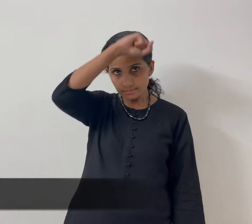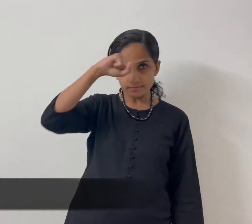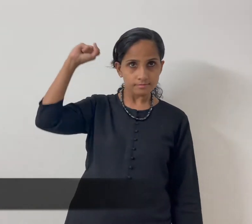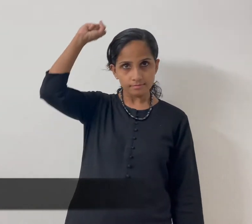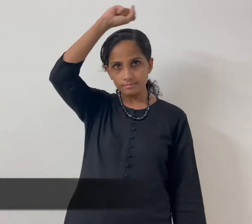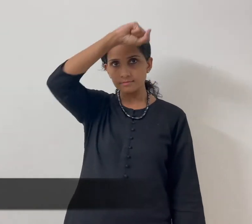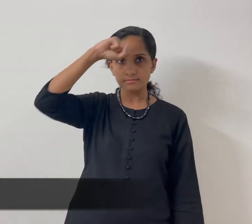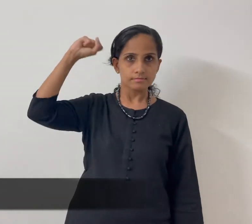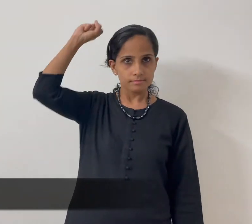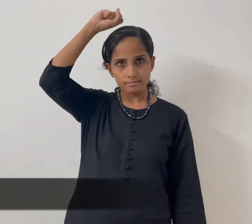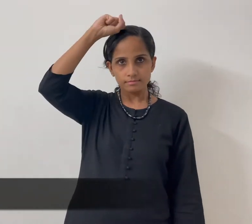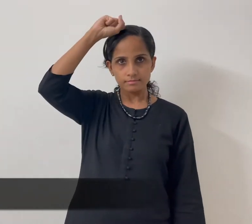Turban.